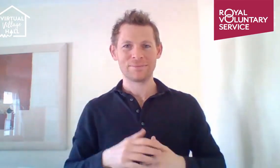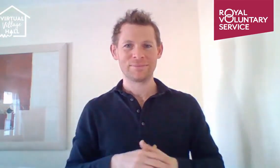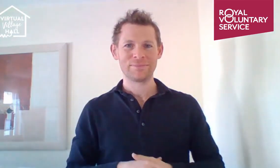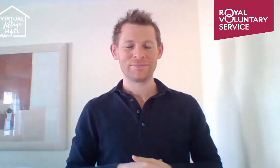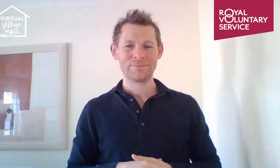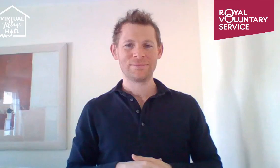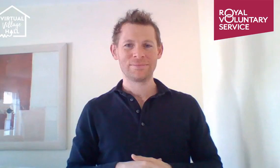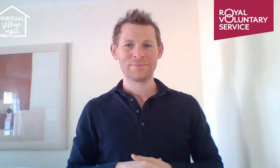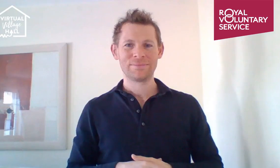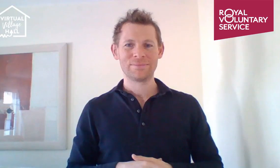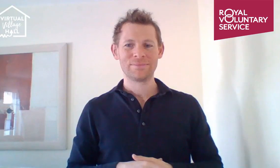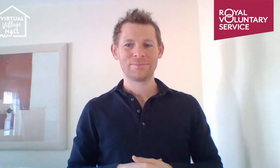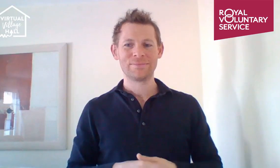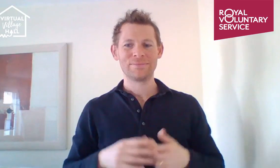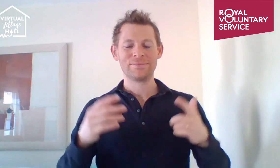Celebrate.